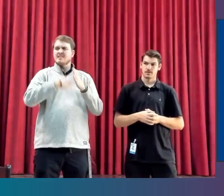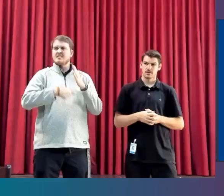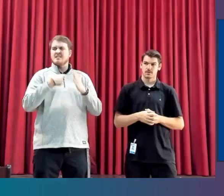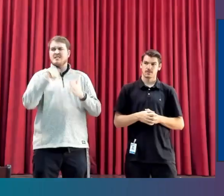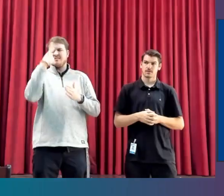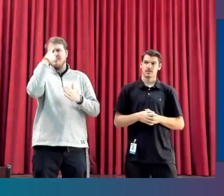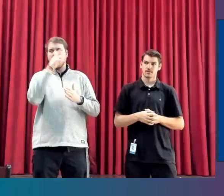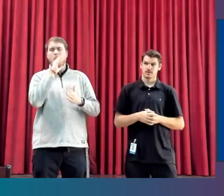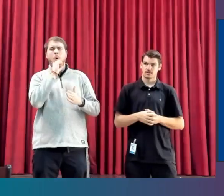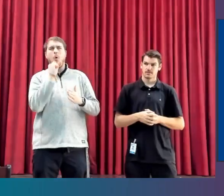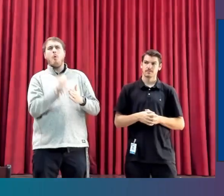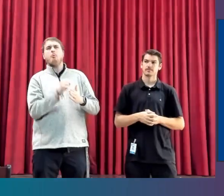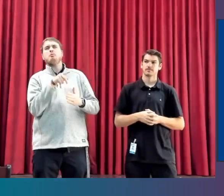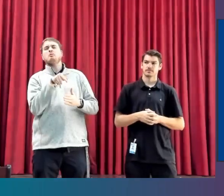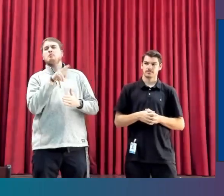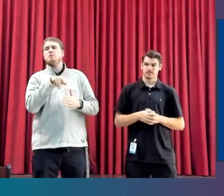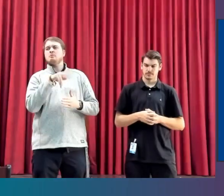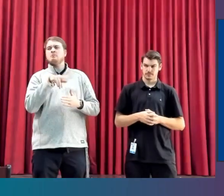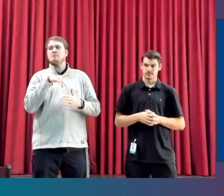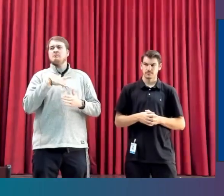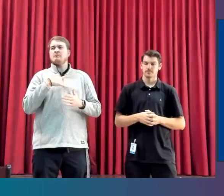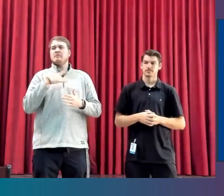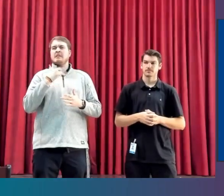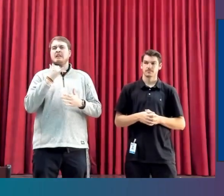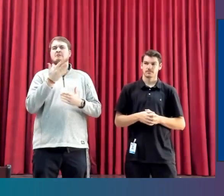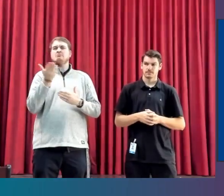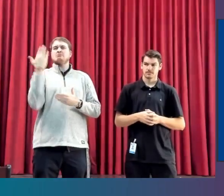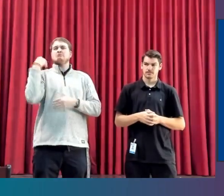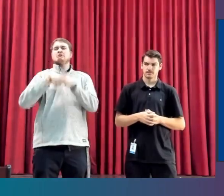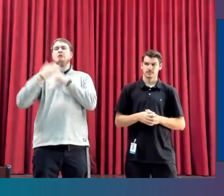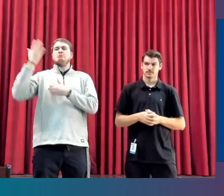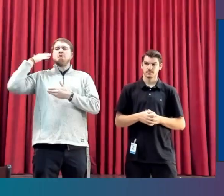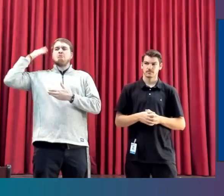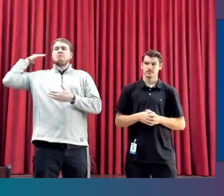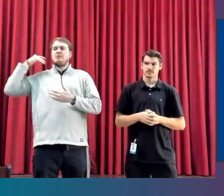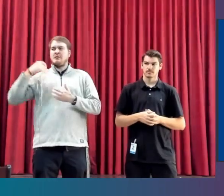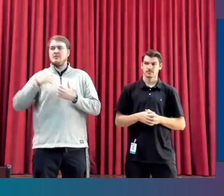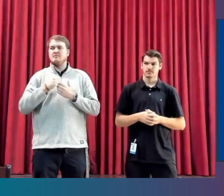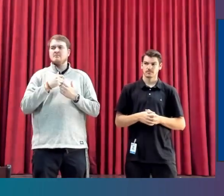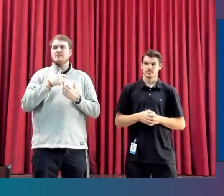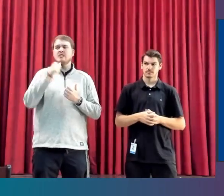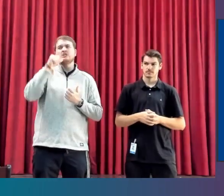So all of the programs you're mentioning are really good.